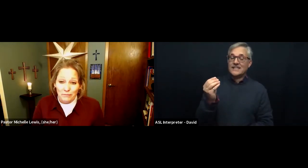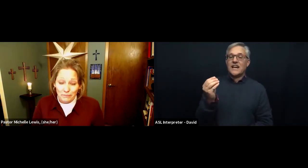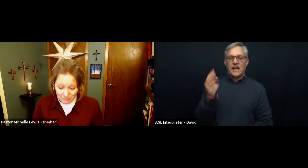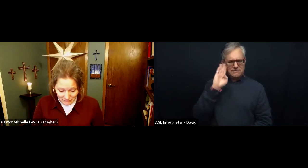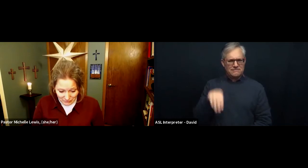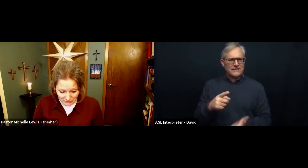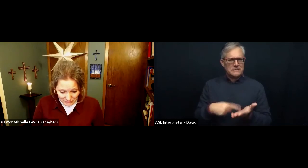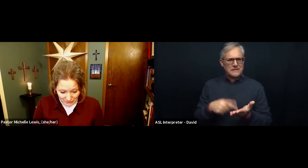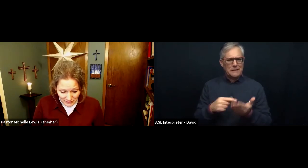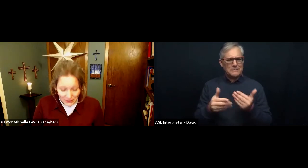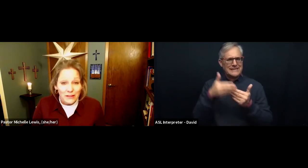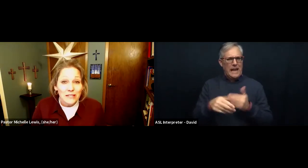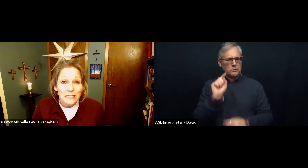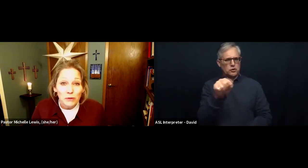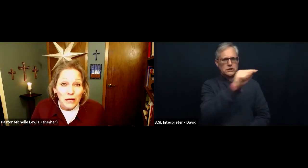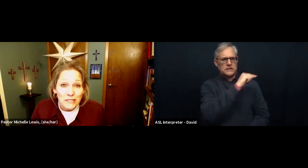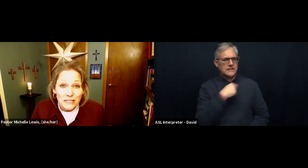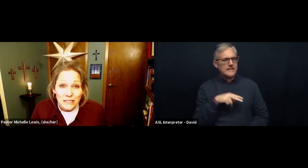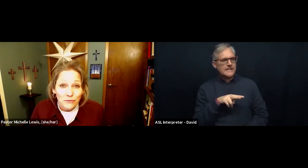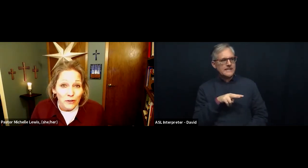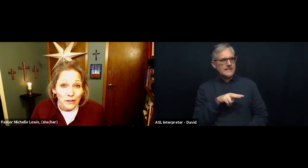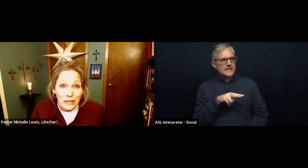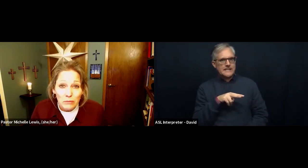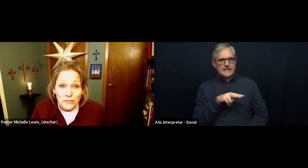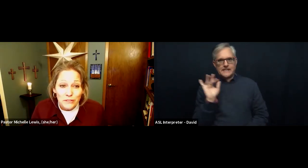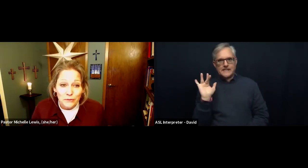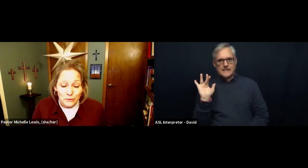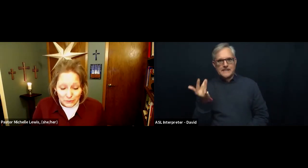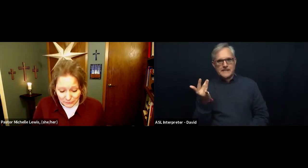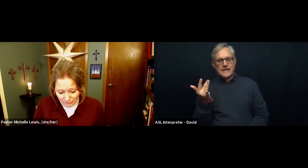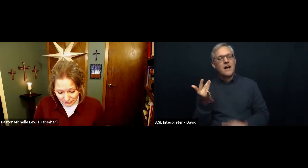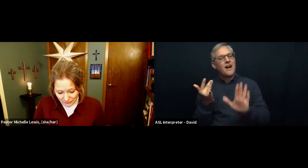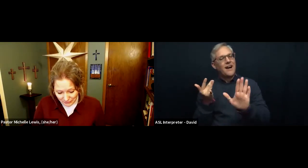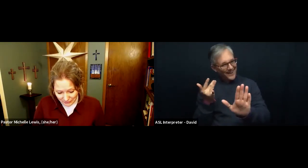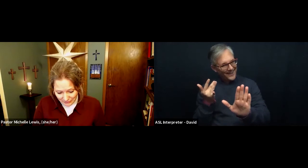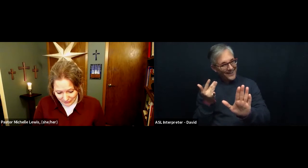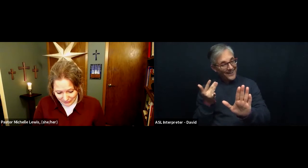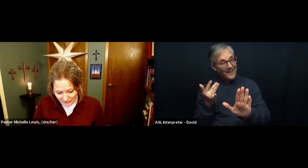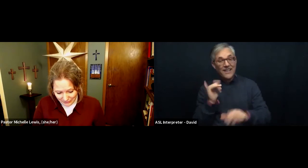can be, this promise is for our neighbors too.